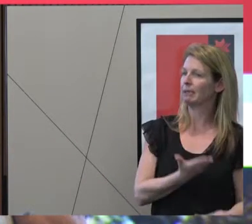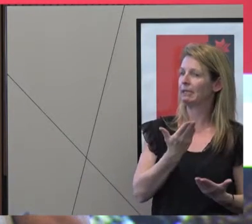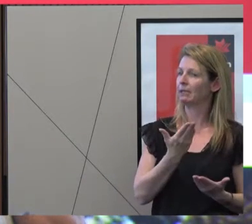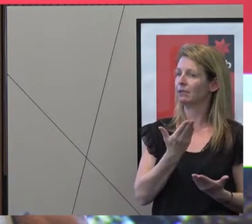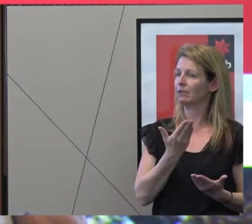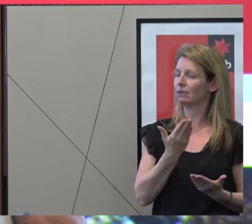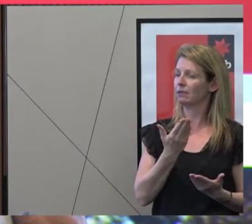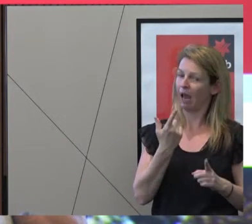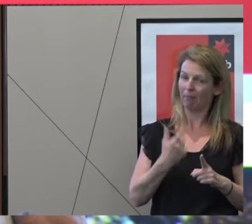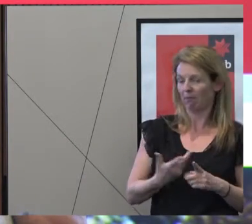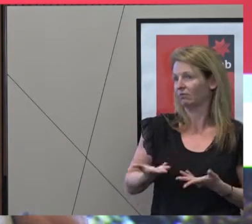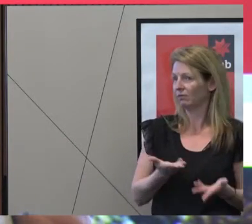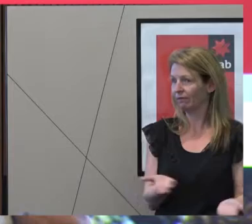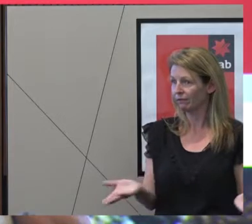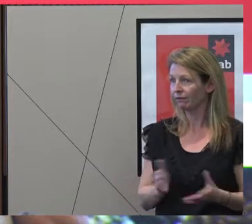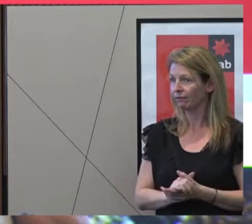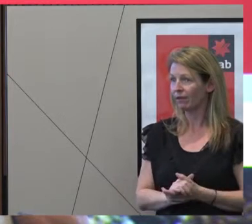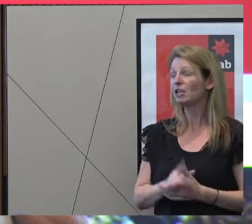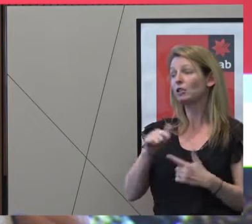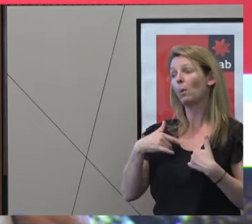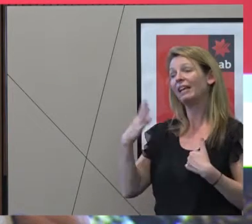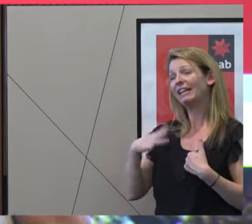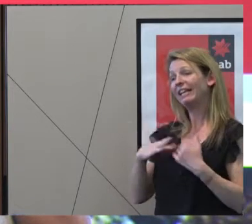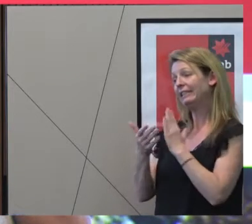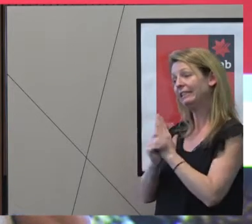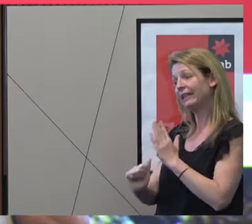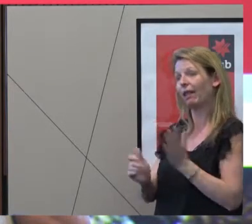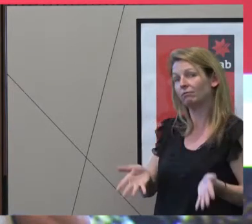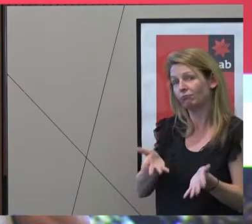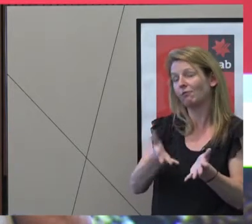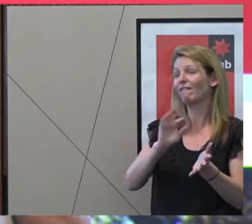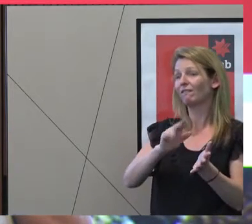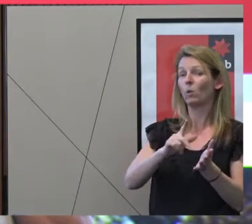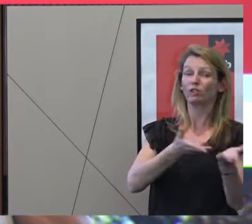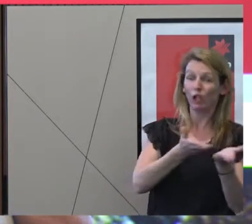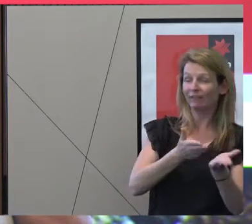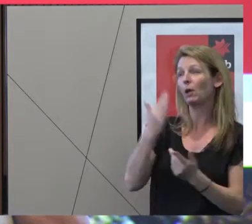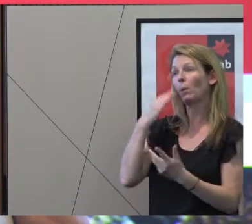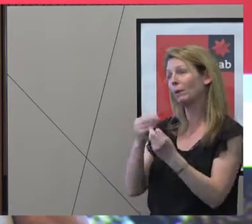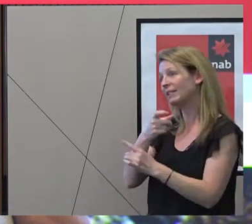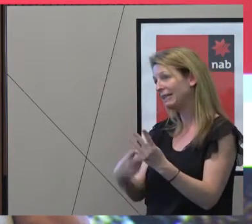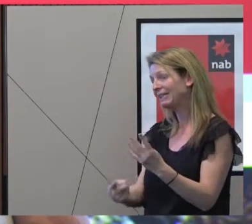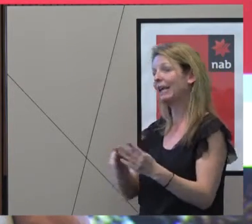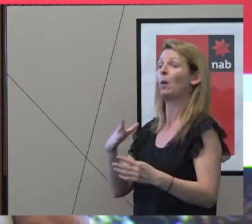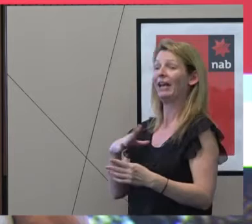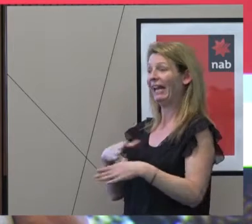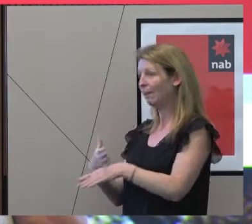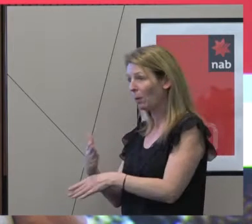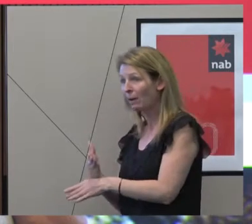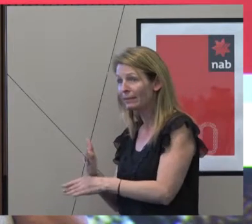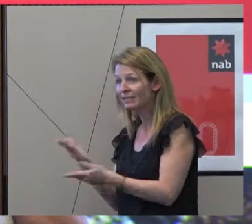and applied. So we need capacity building for services for women with disabilities. We need employment.